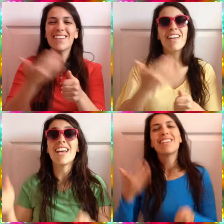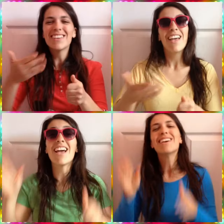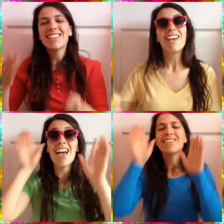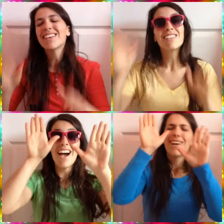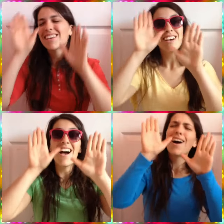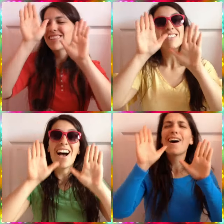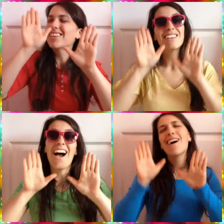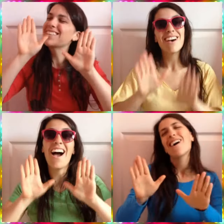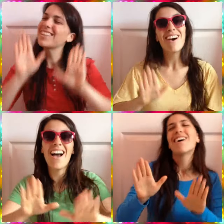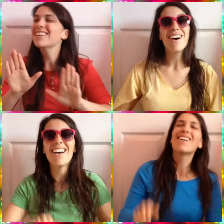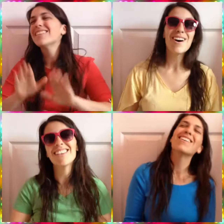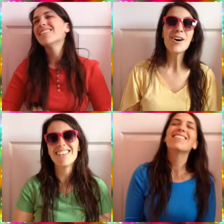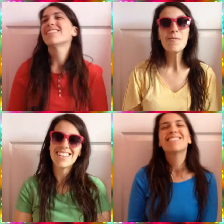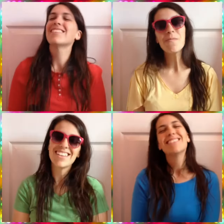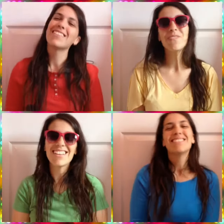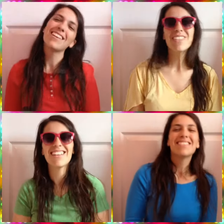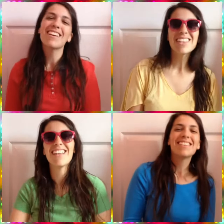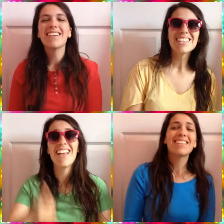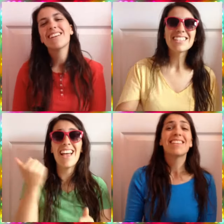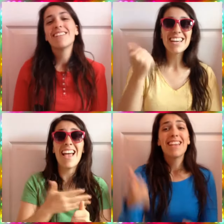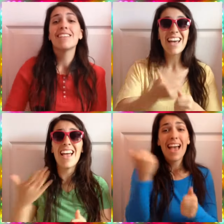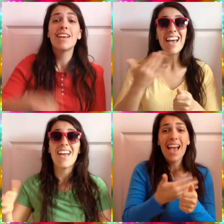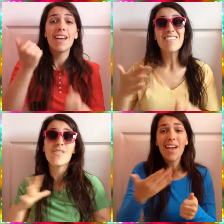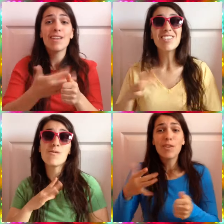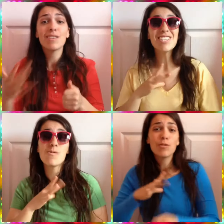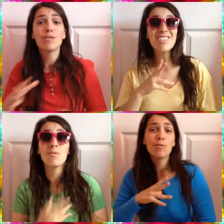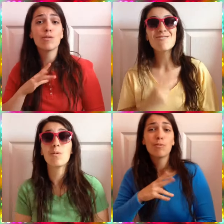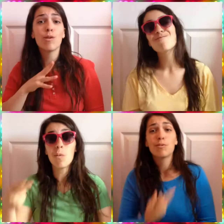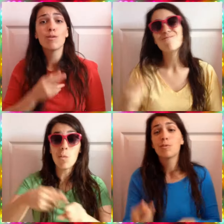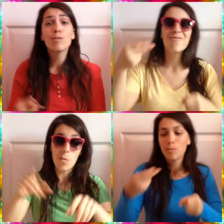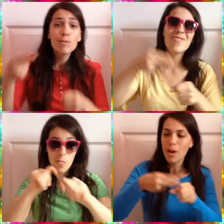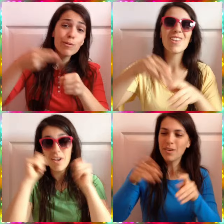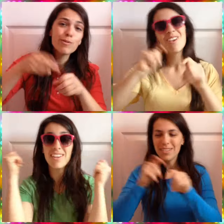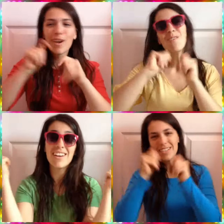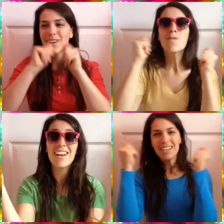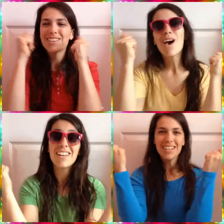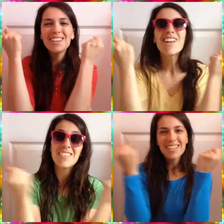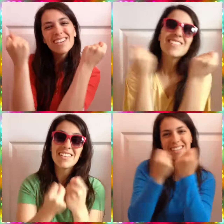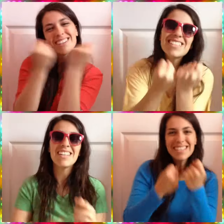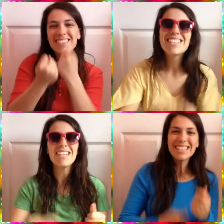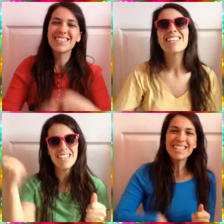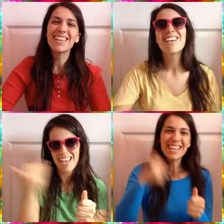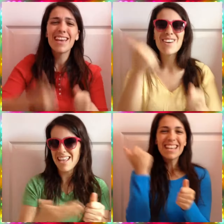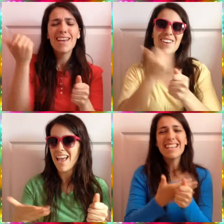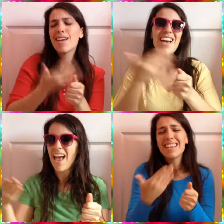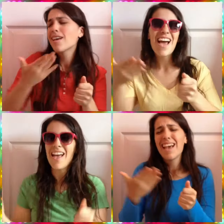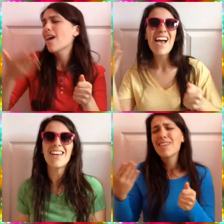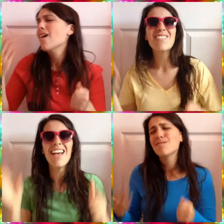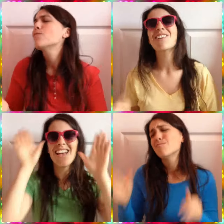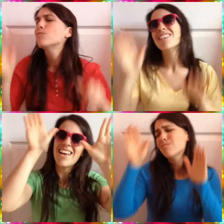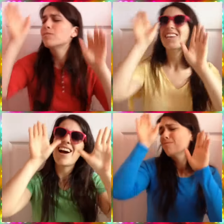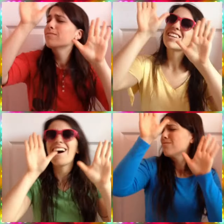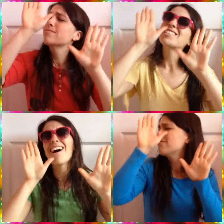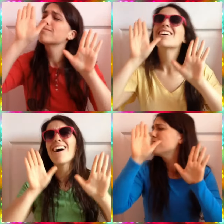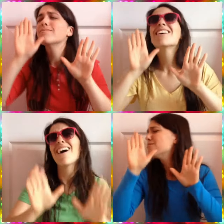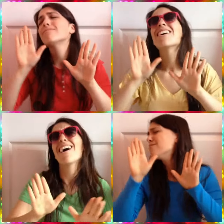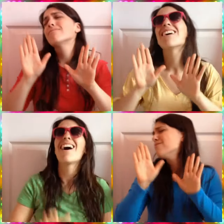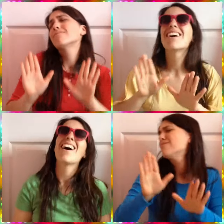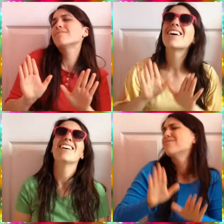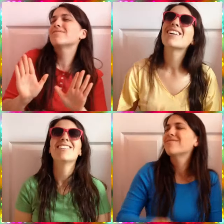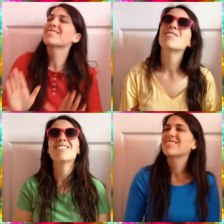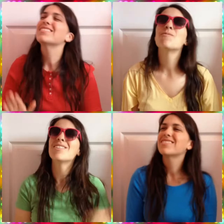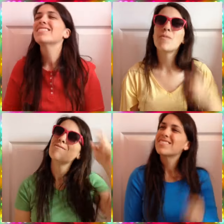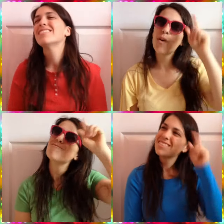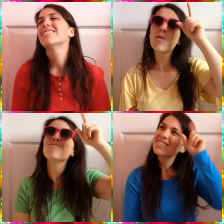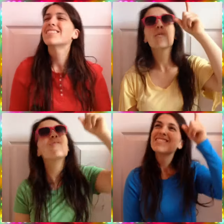Everything is awesome Everything is cool when you're part of a team Everything is